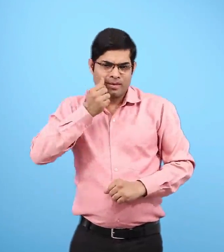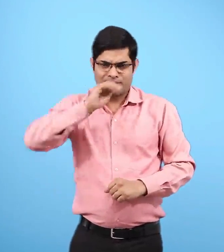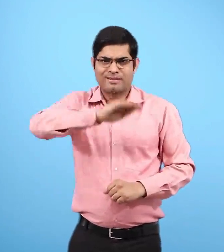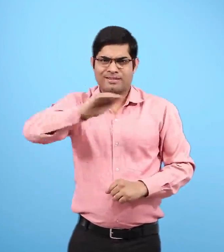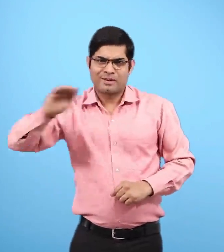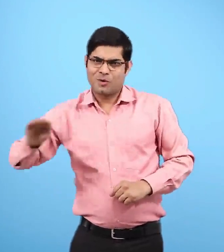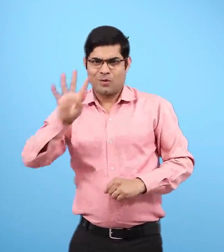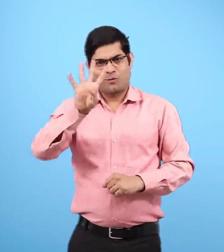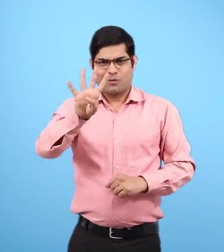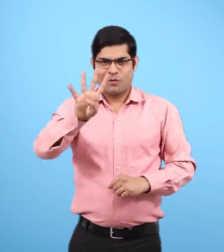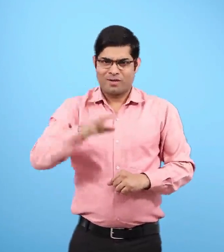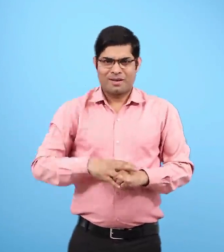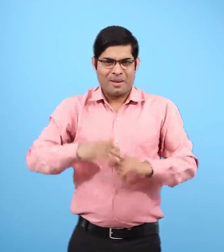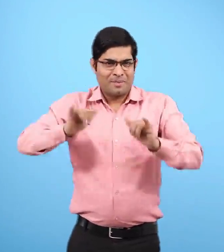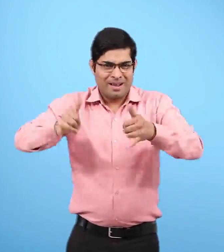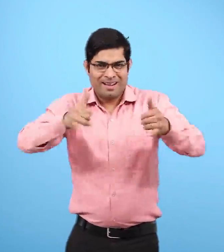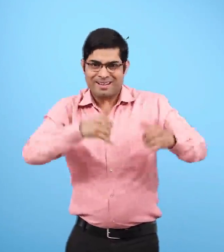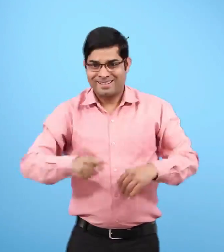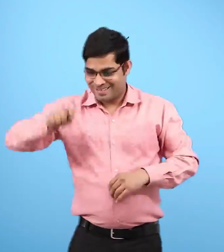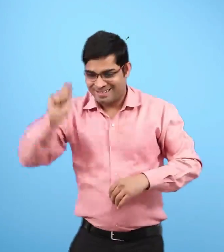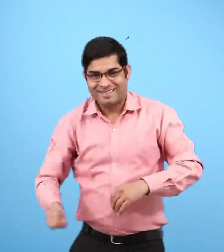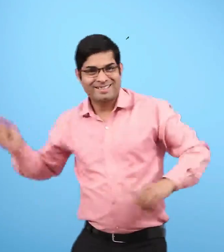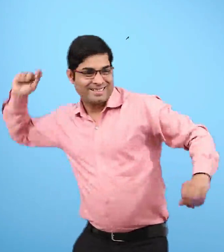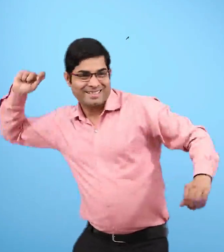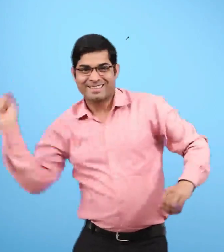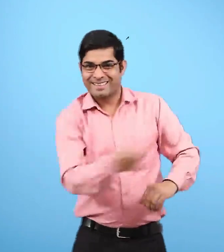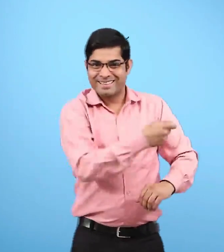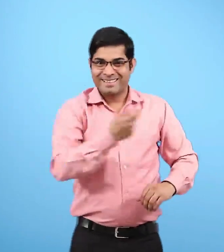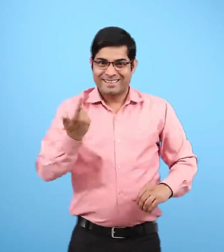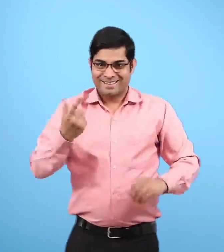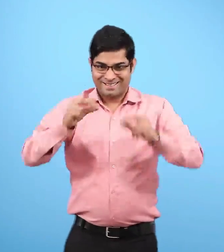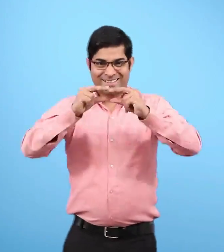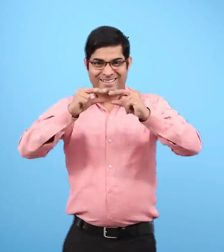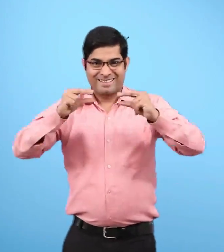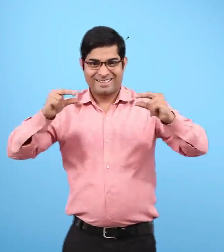4 boys playing gilli danda in a park.